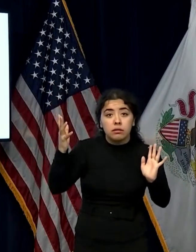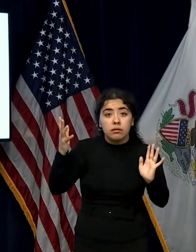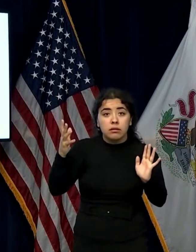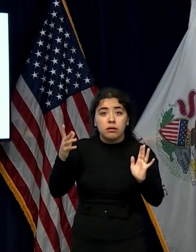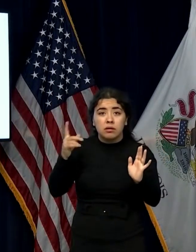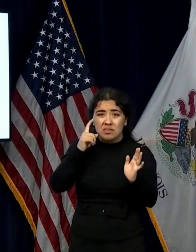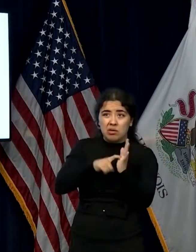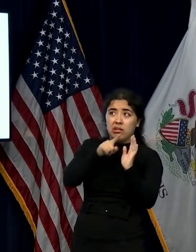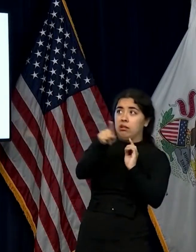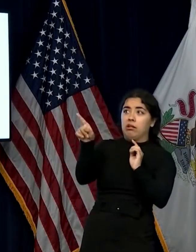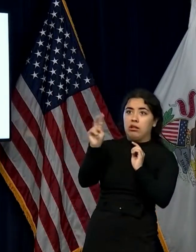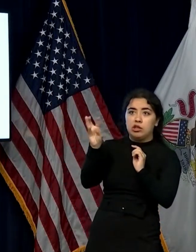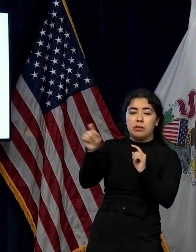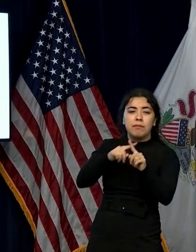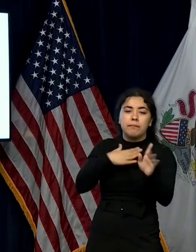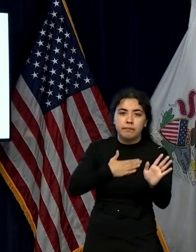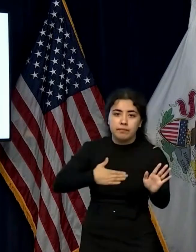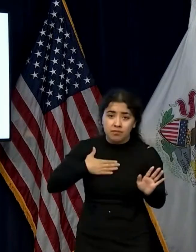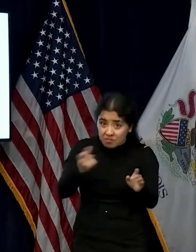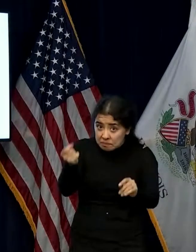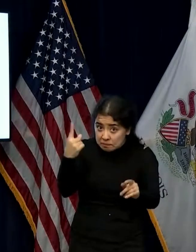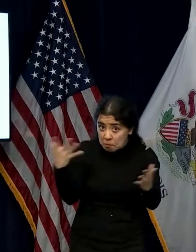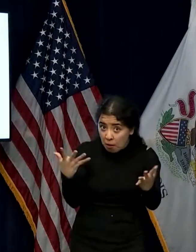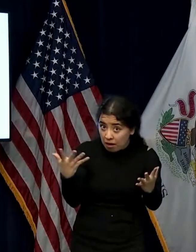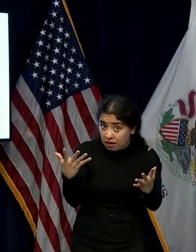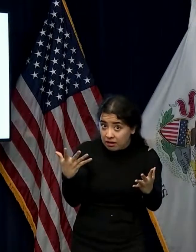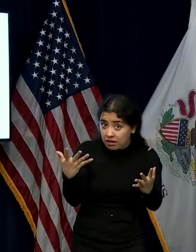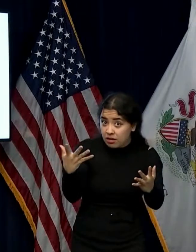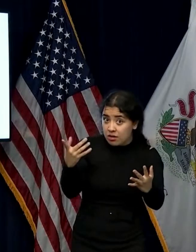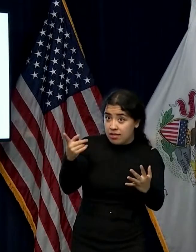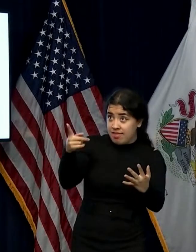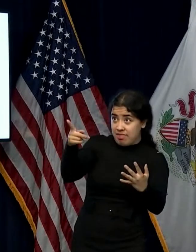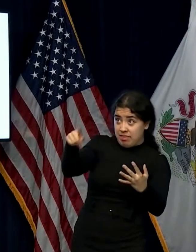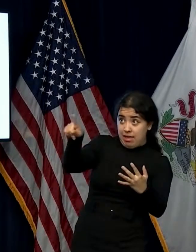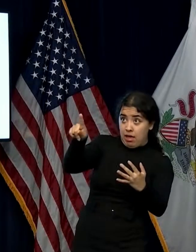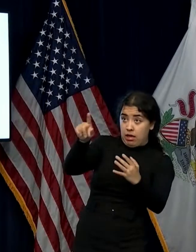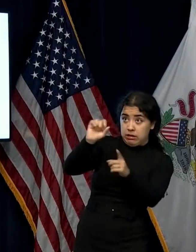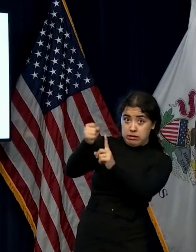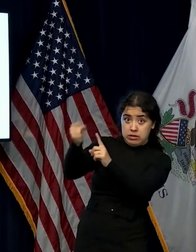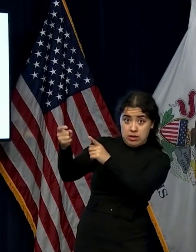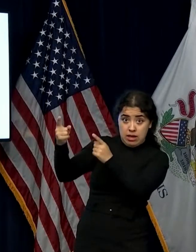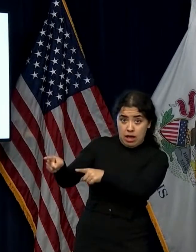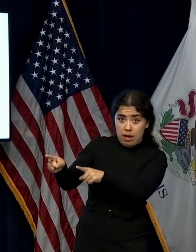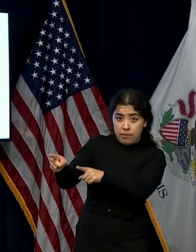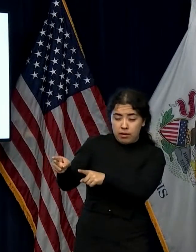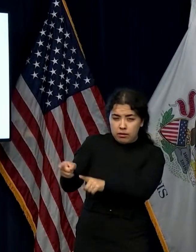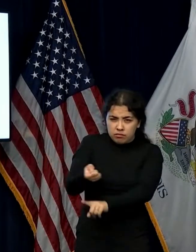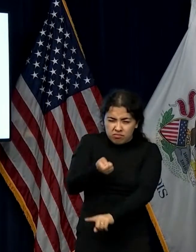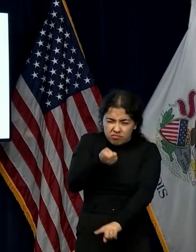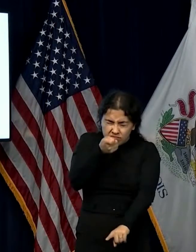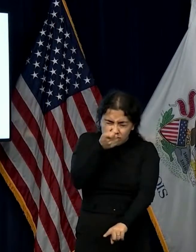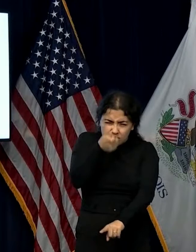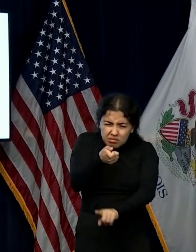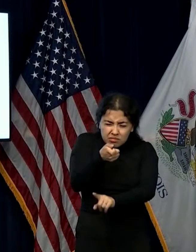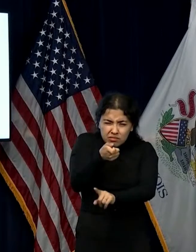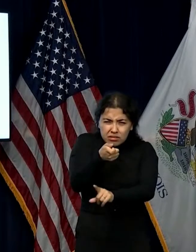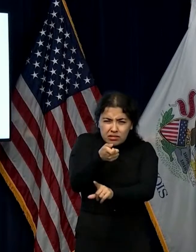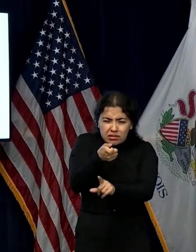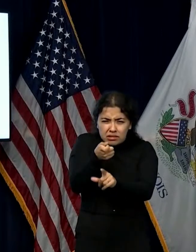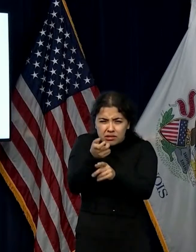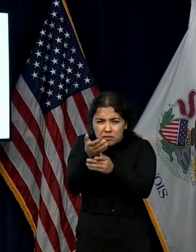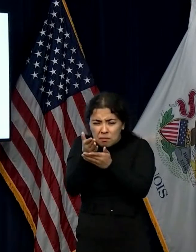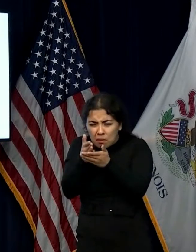to the virus. But please understand that these instances represent only a